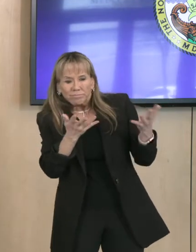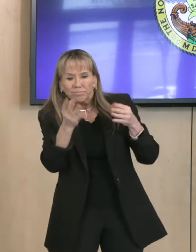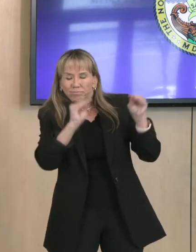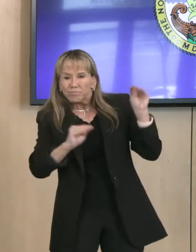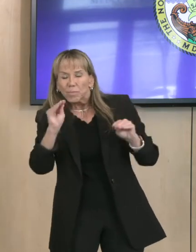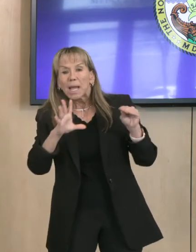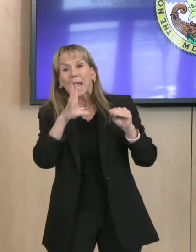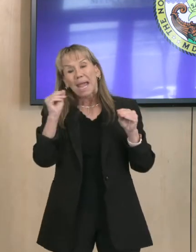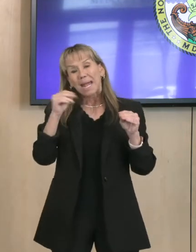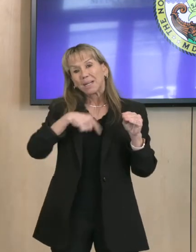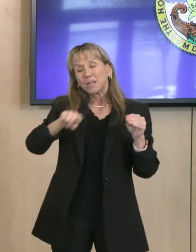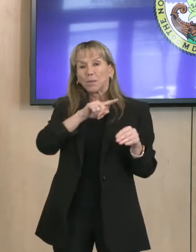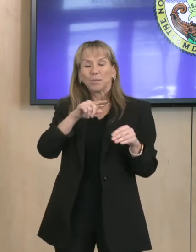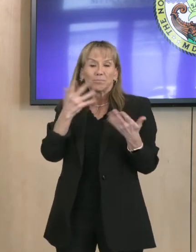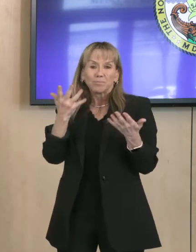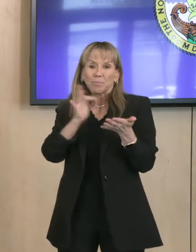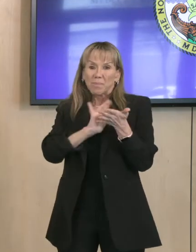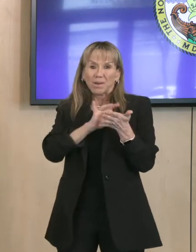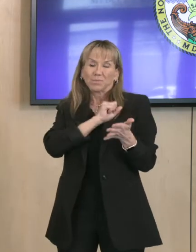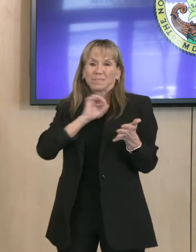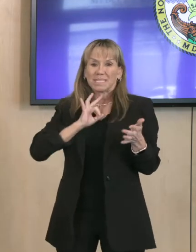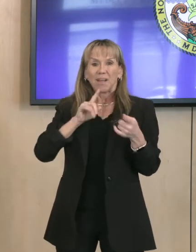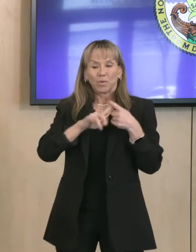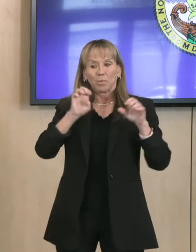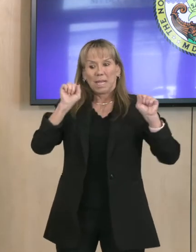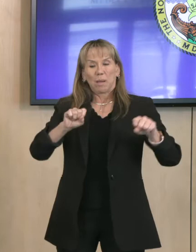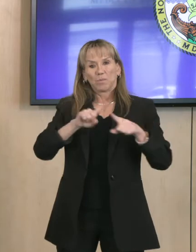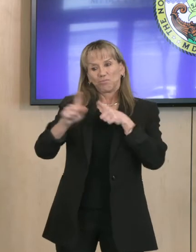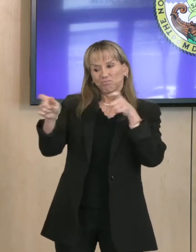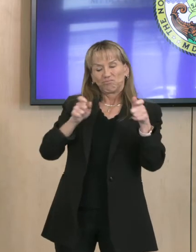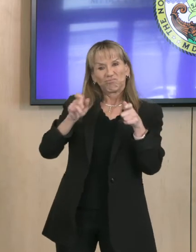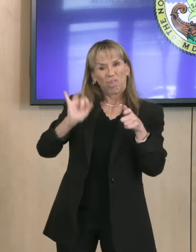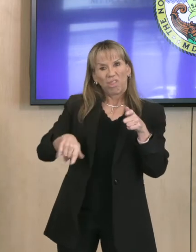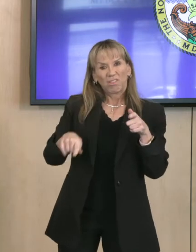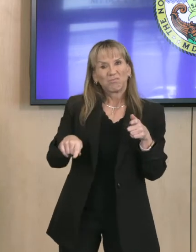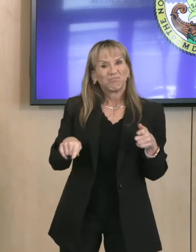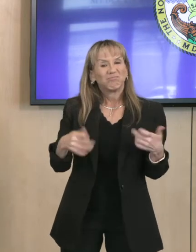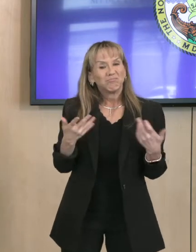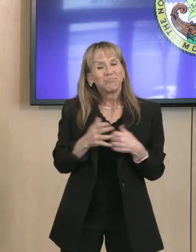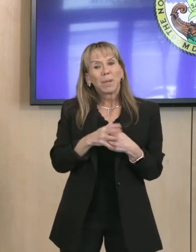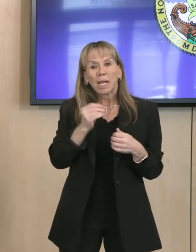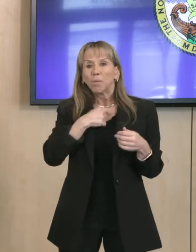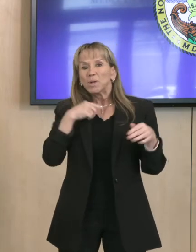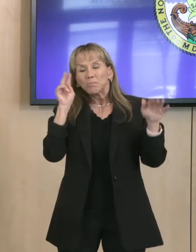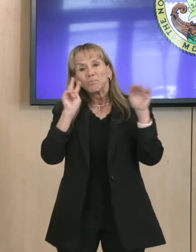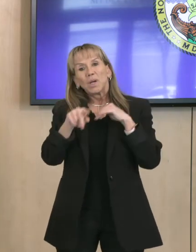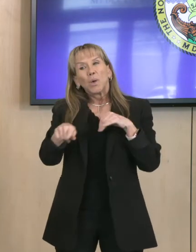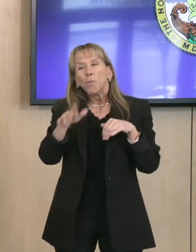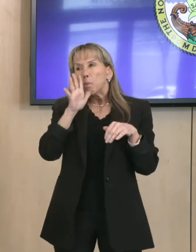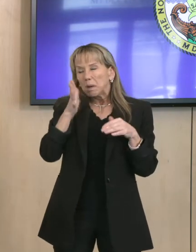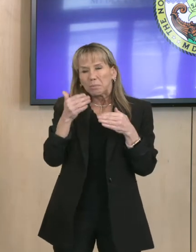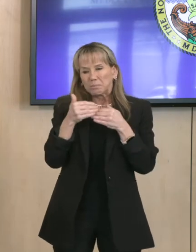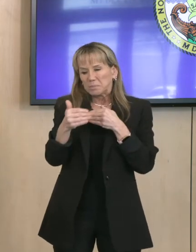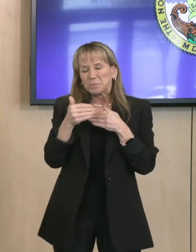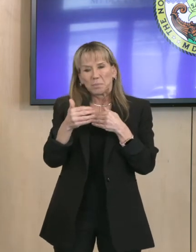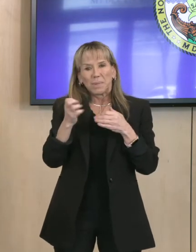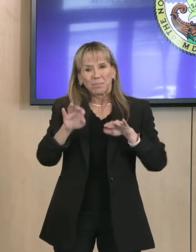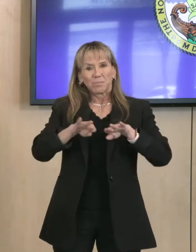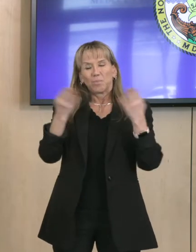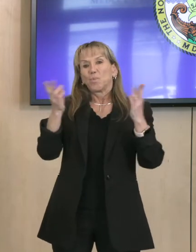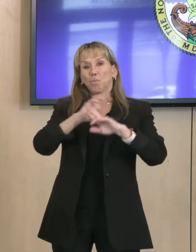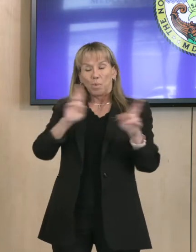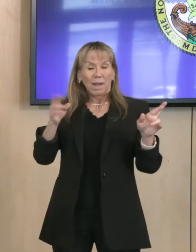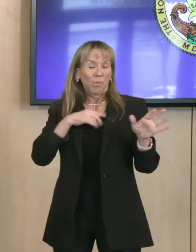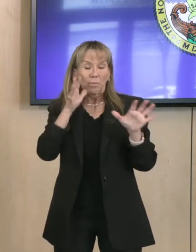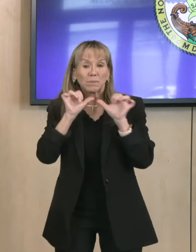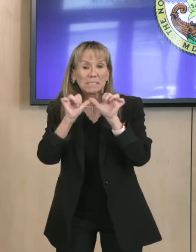medical personnel to stand up this operation. And we anticipate this being open in the near future, and we will continue to do